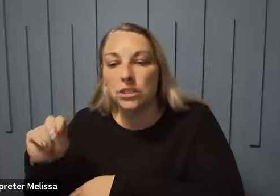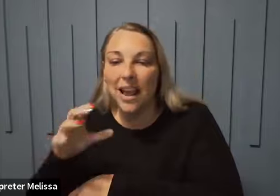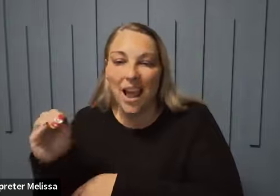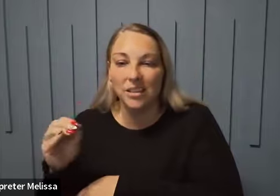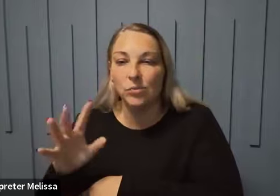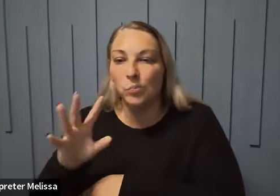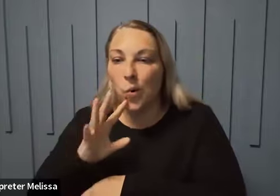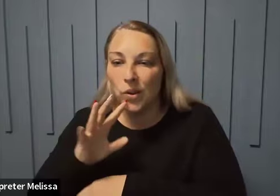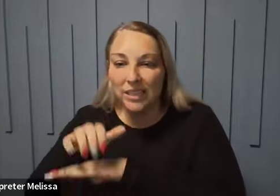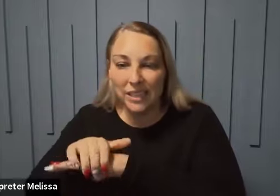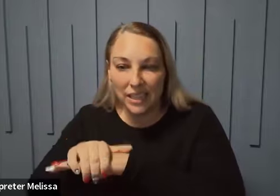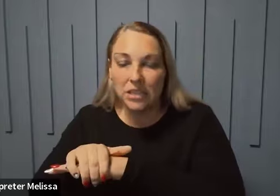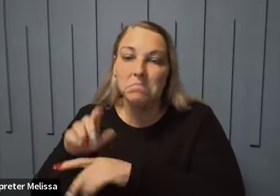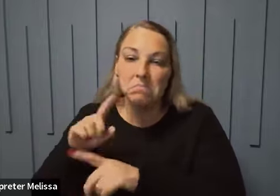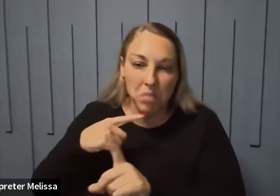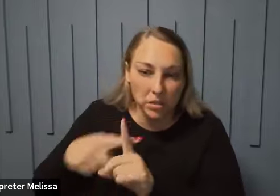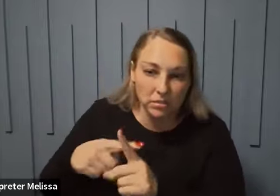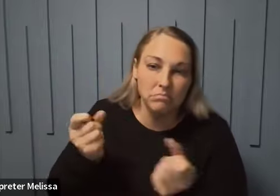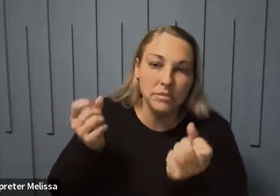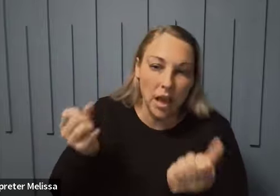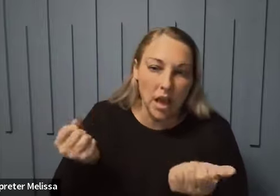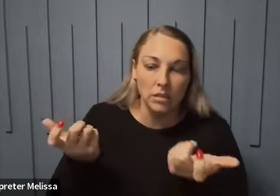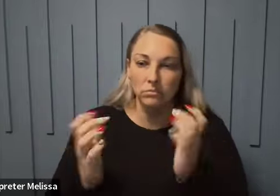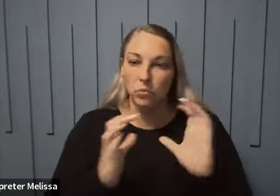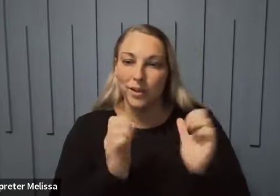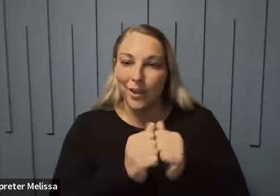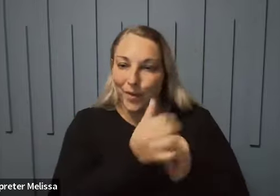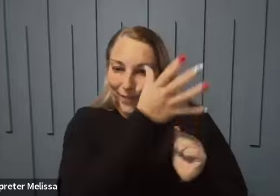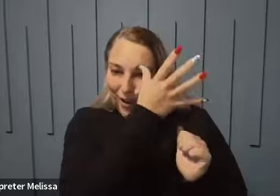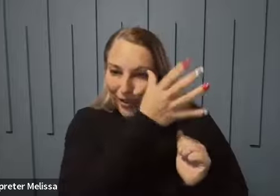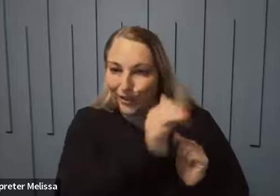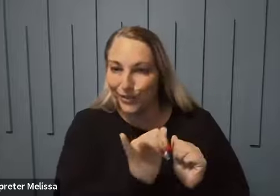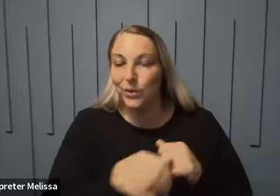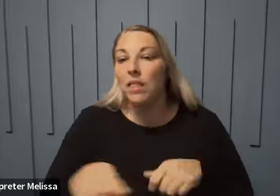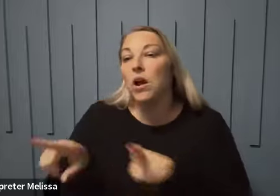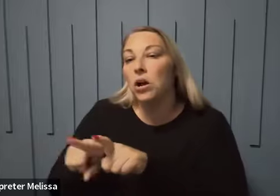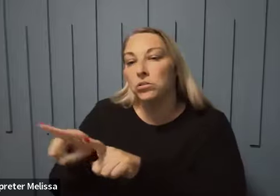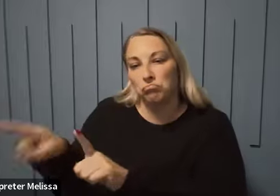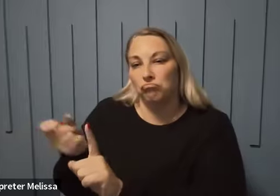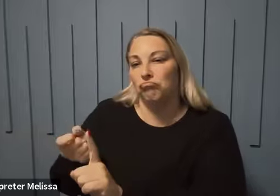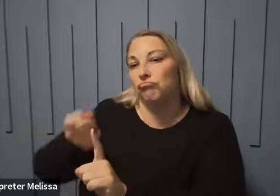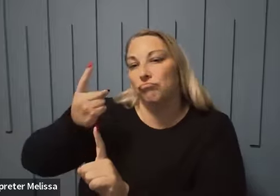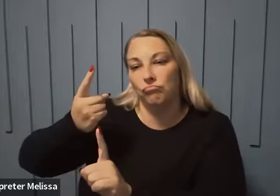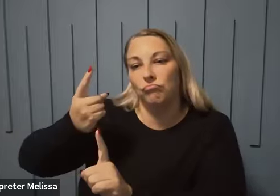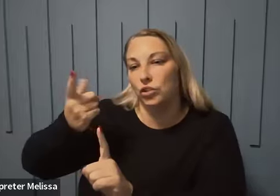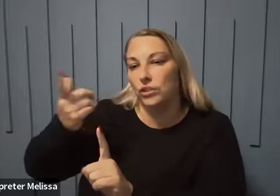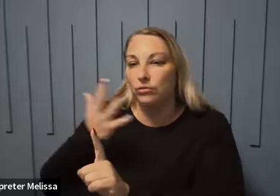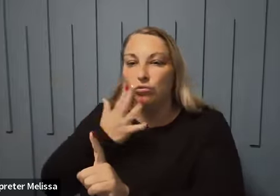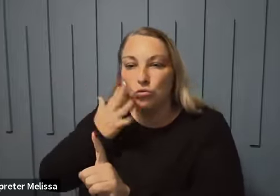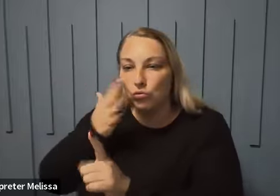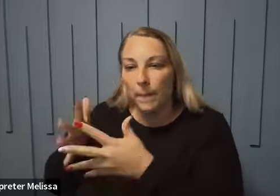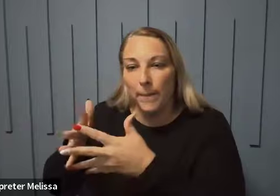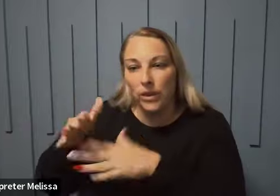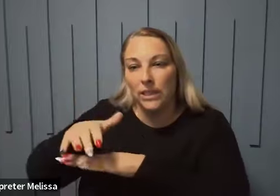also uses American Sign Language, obviously, to communicate with his father. And he also understands cute American